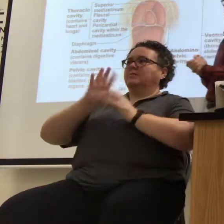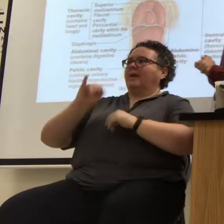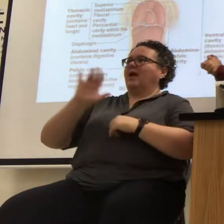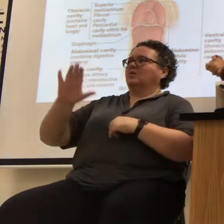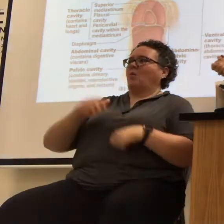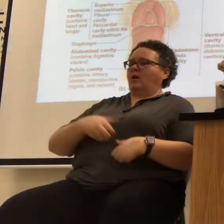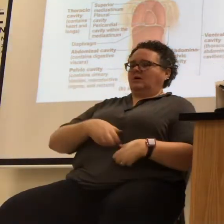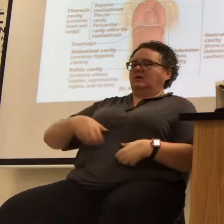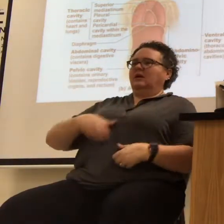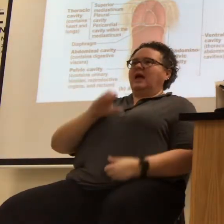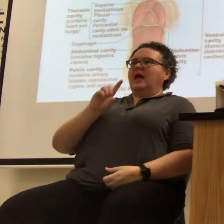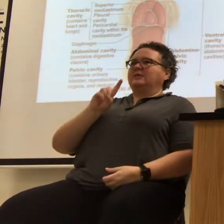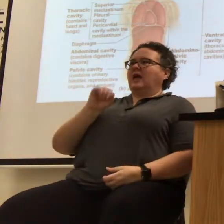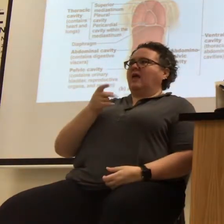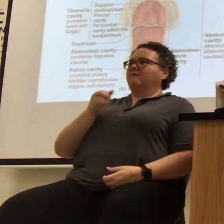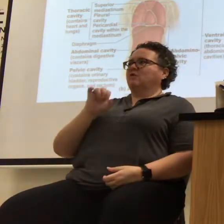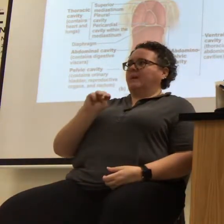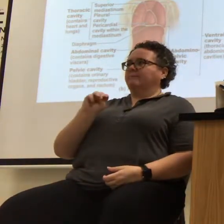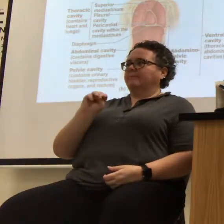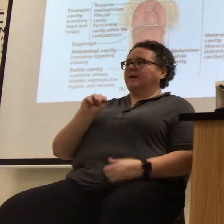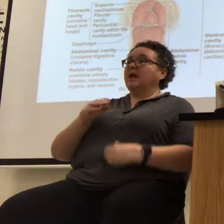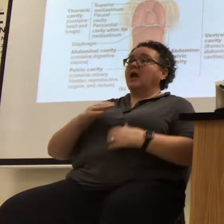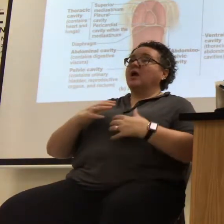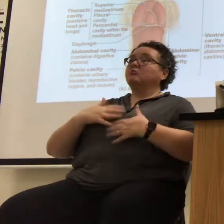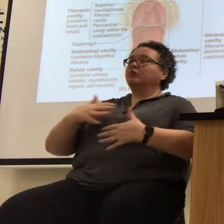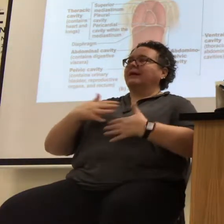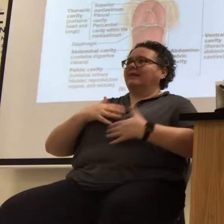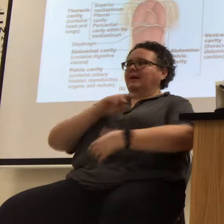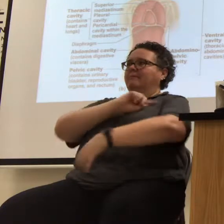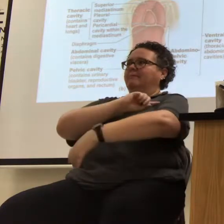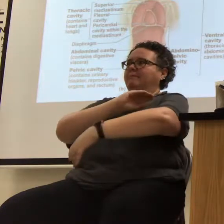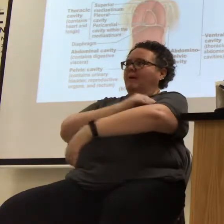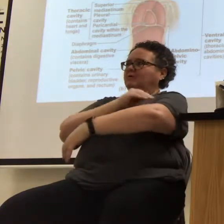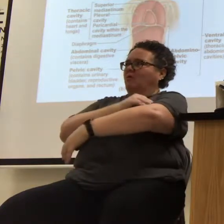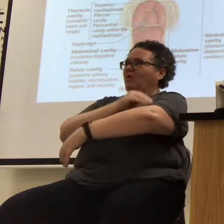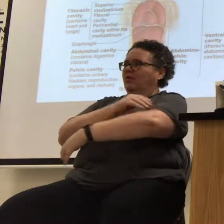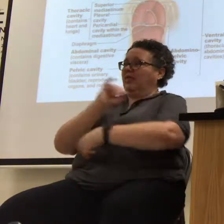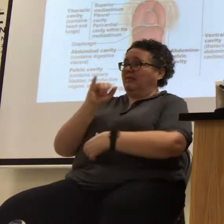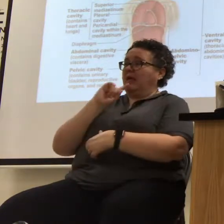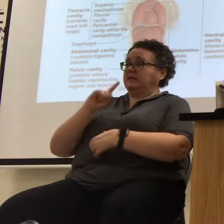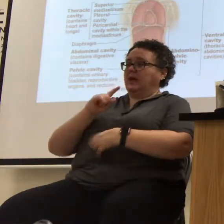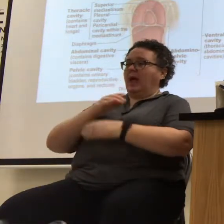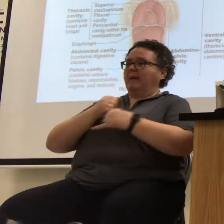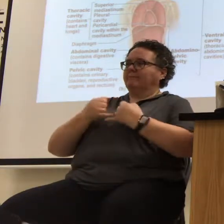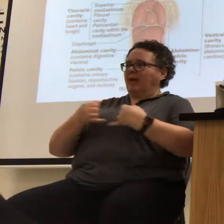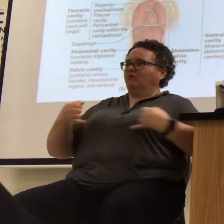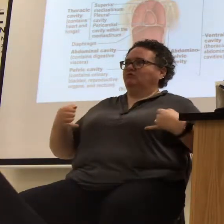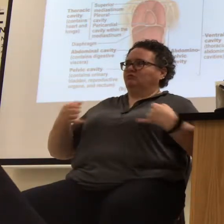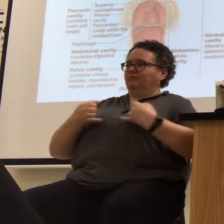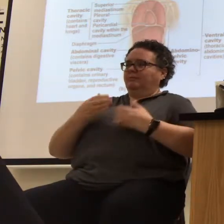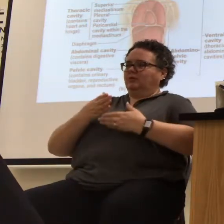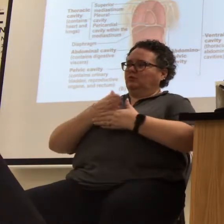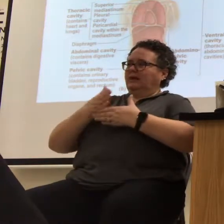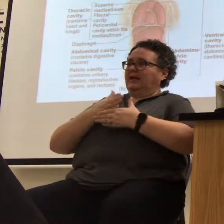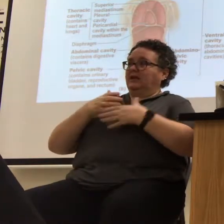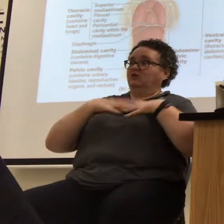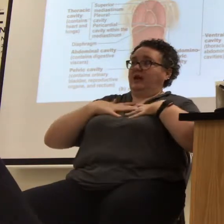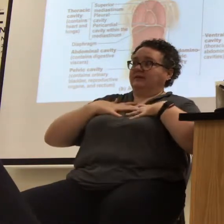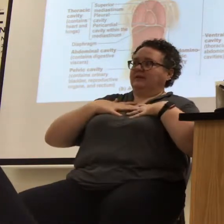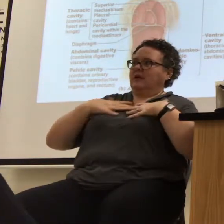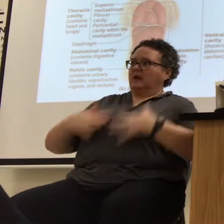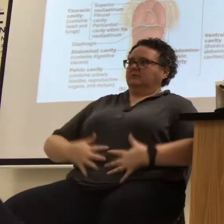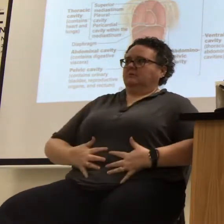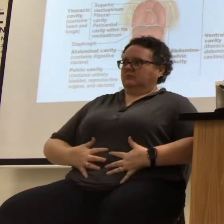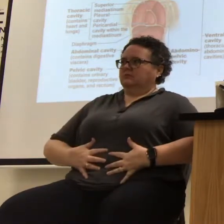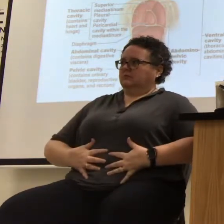It's a breathing muscle. Its structure is kind of a boundary between chest, ab cavities.